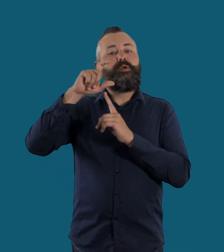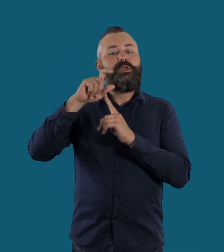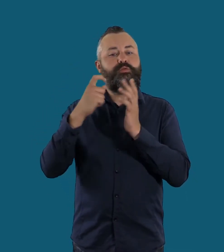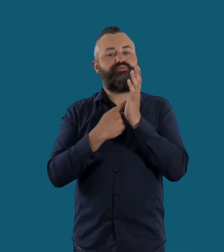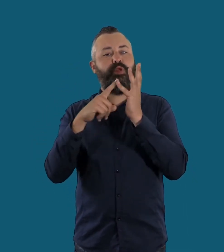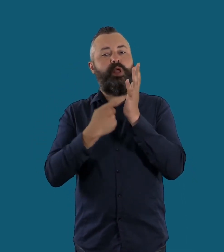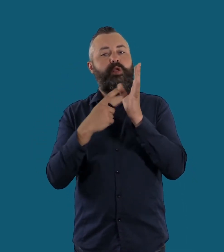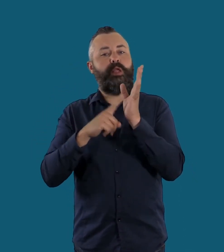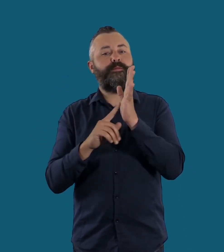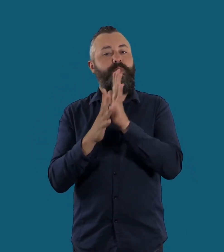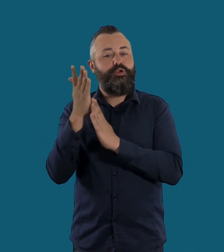Canberra, Rural Fire Services.